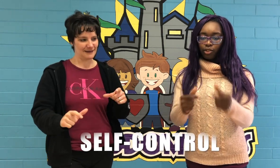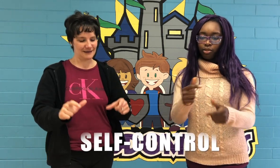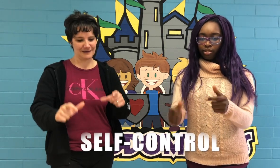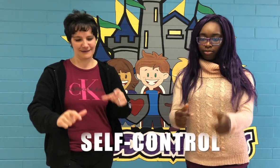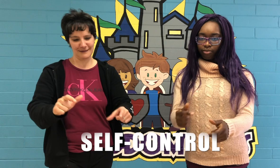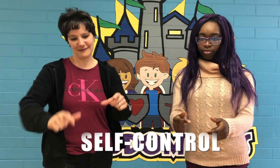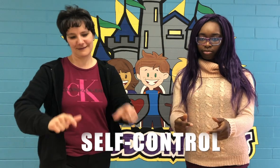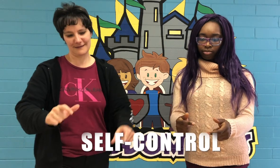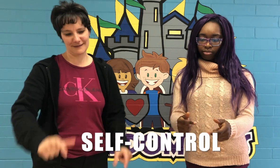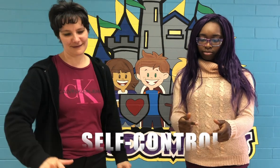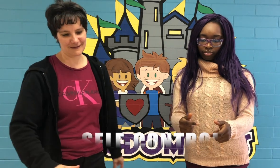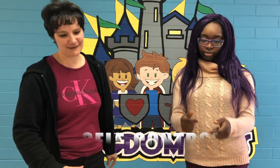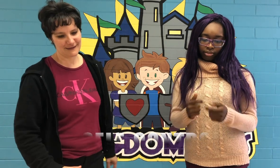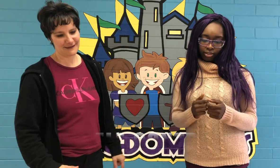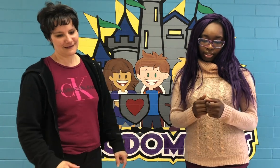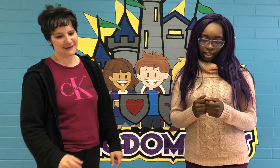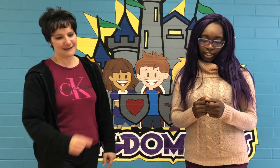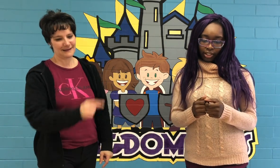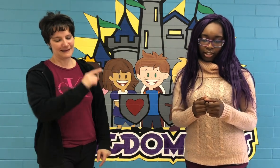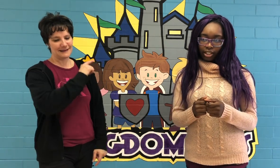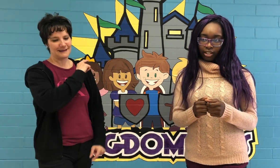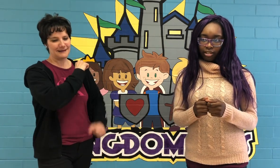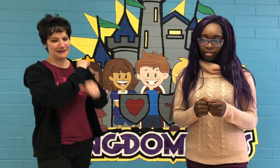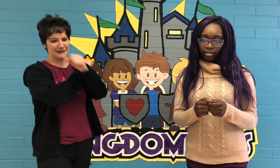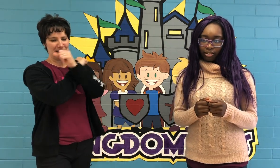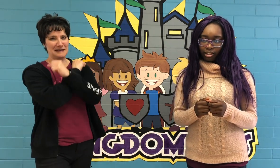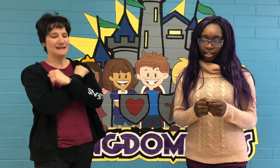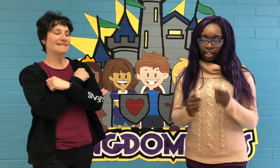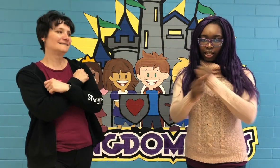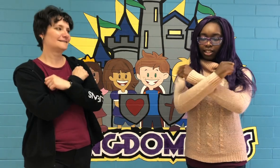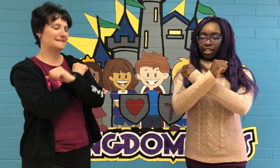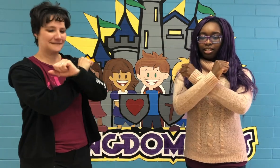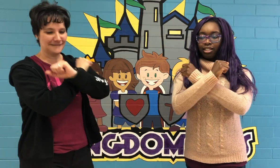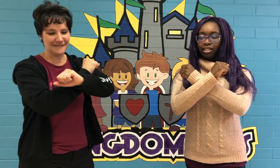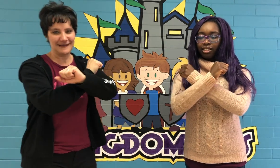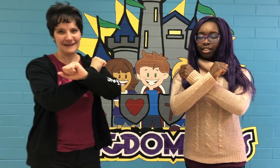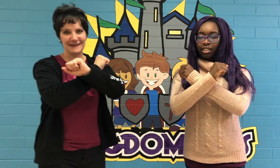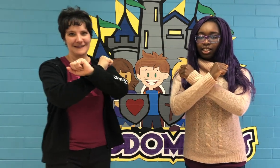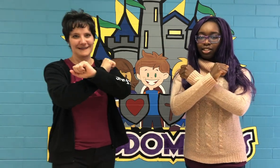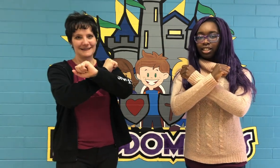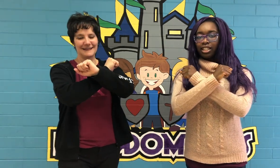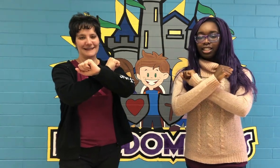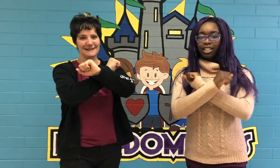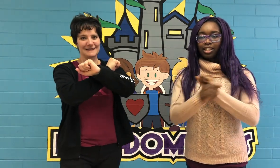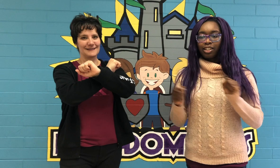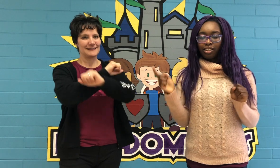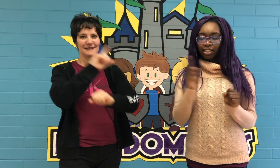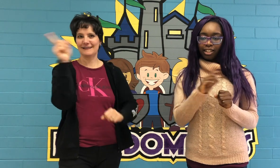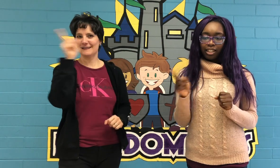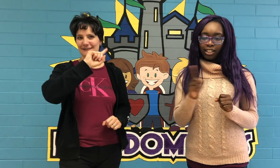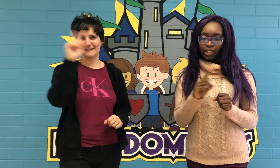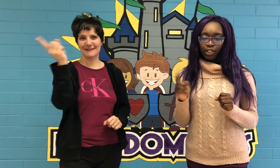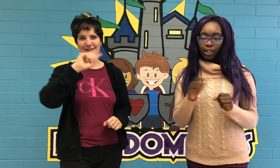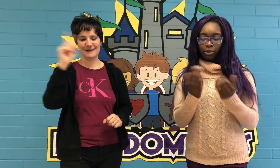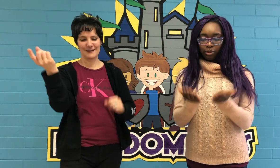control. And so then, against such things, there is no